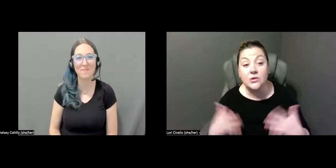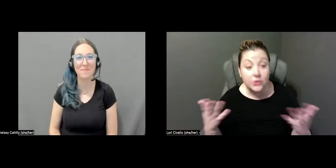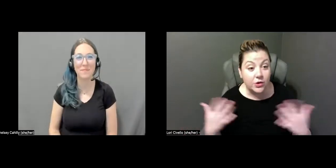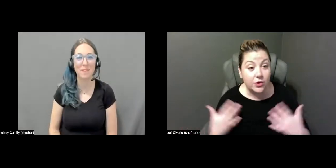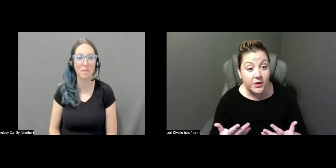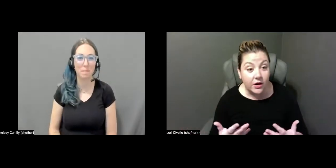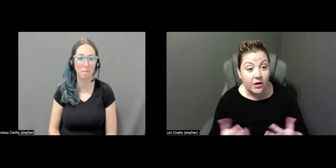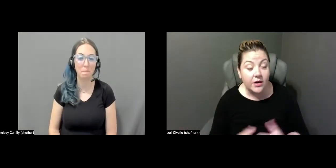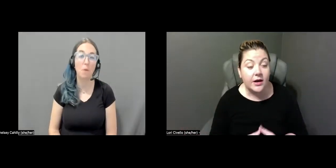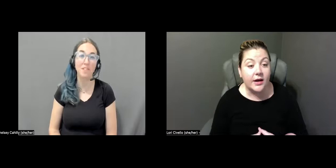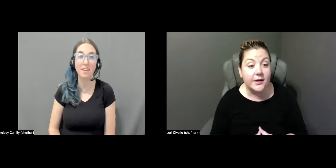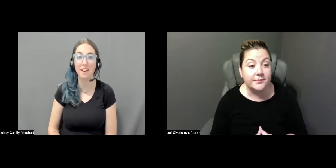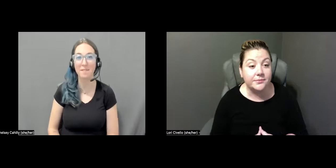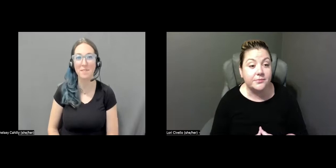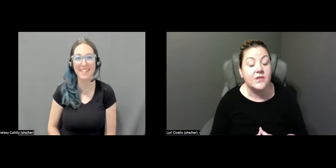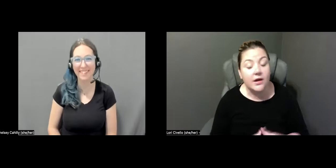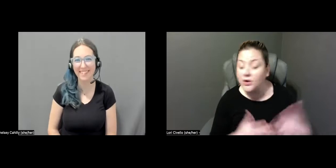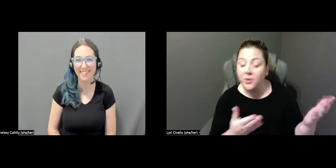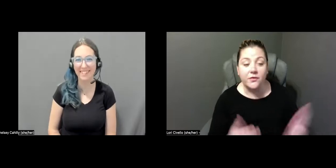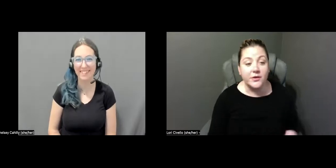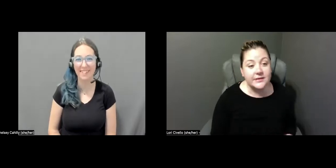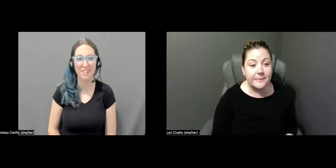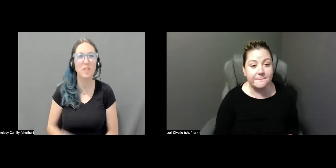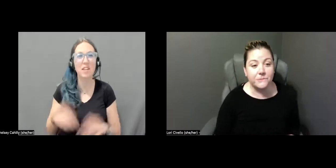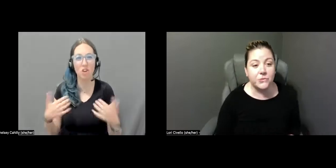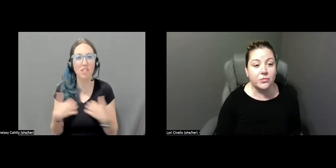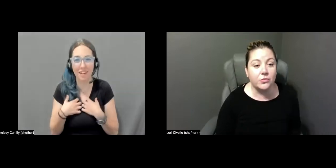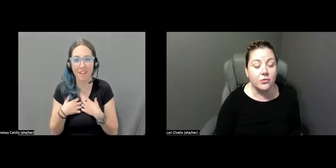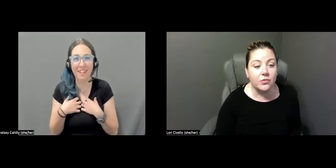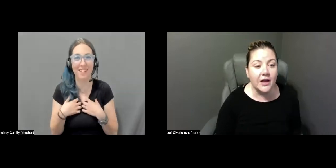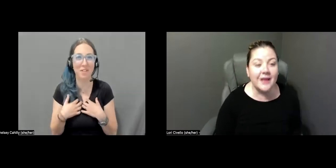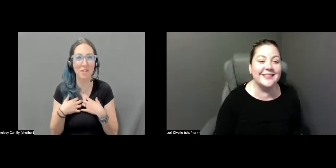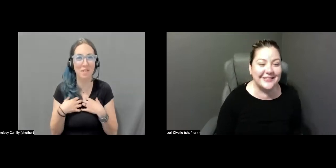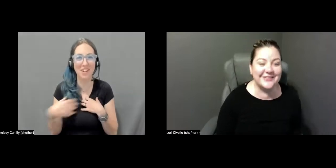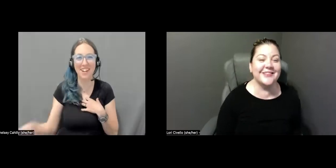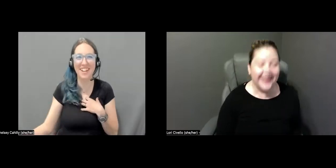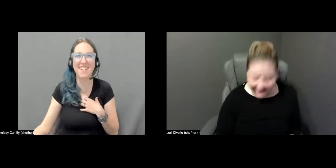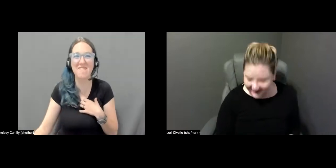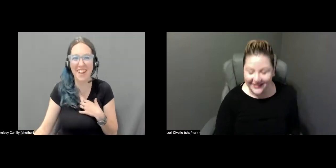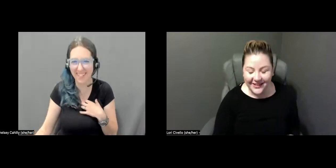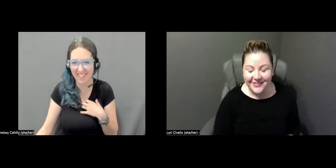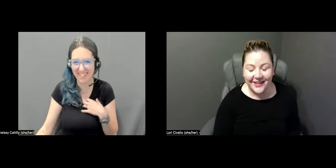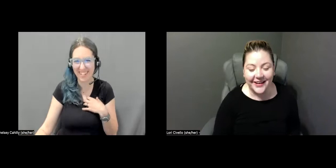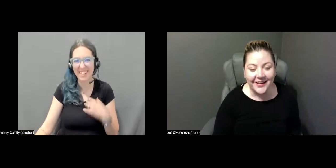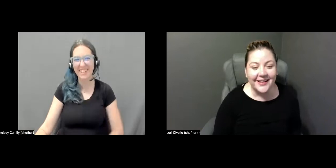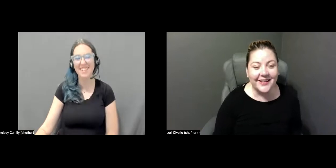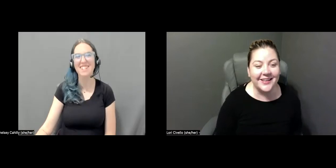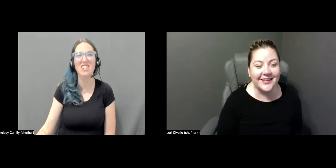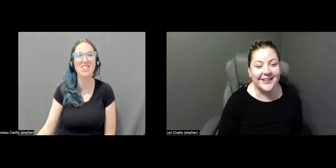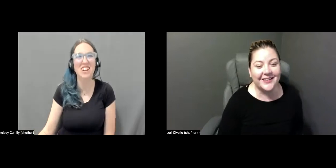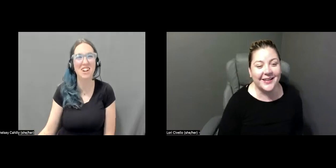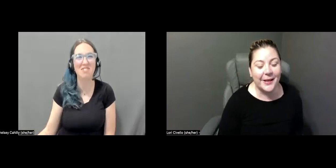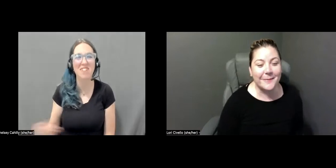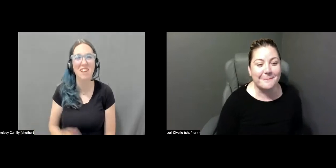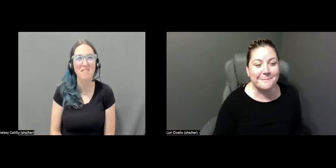introduce, who we are. Oh, that's a good idea. Yeah, you want to go first? So they can trust us that we know what we're talking Right. about.